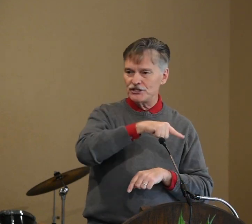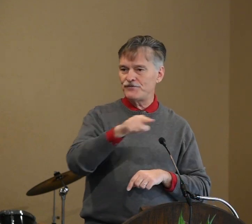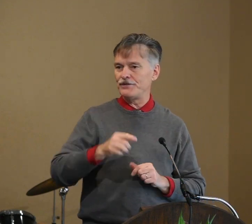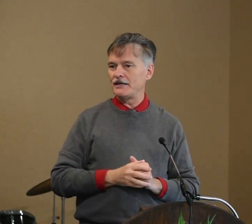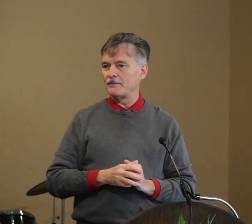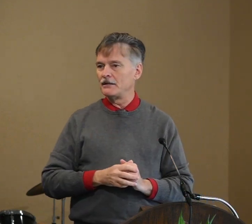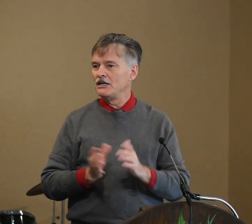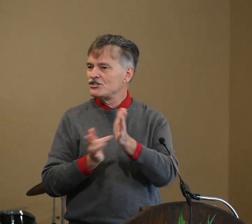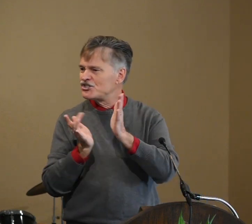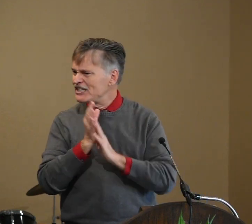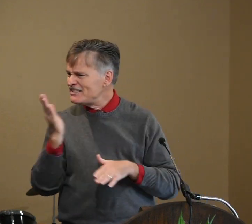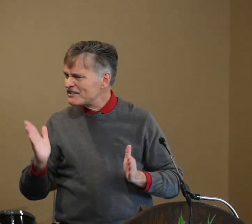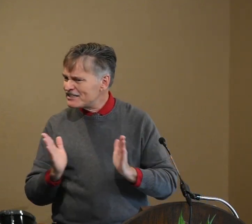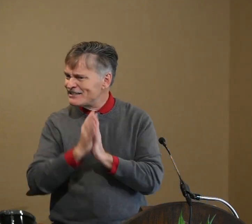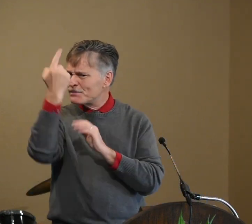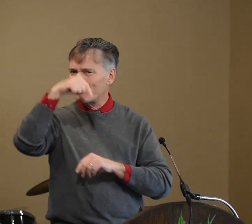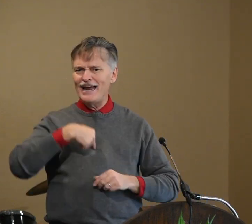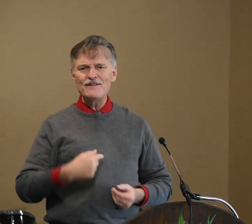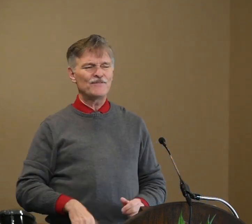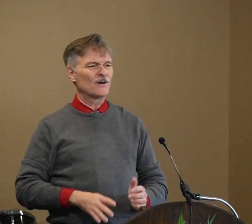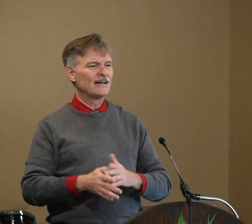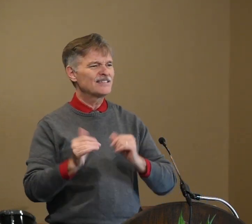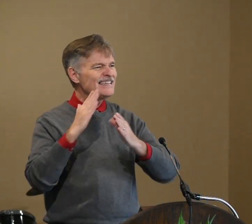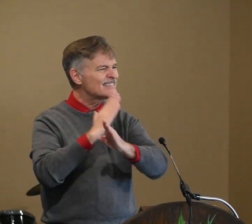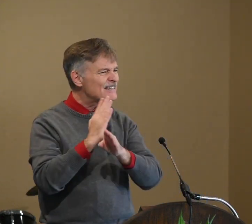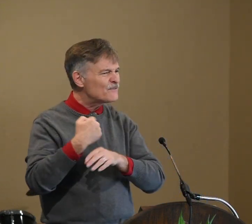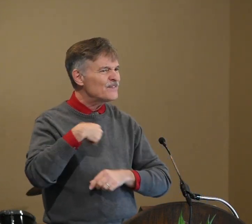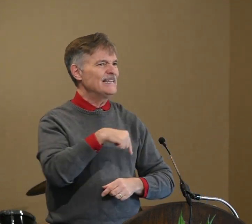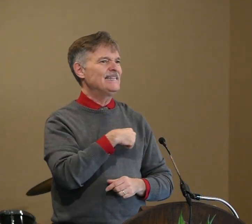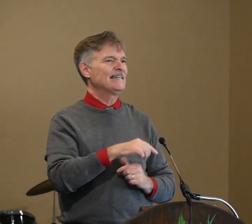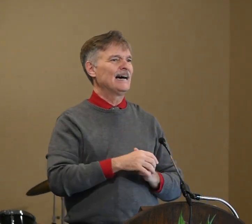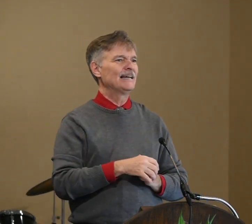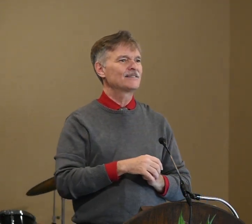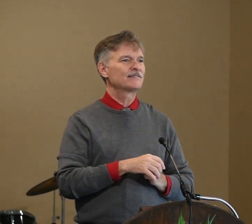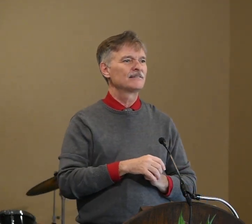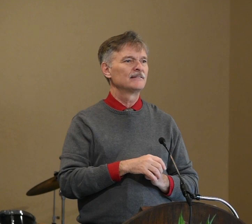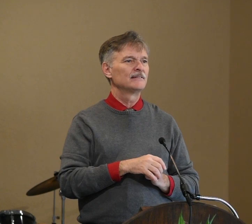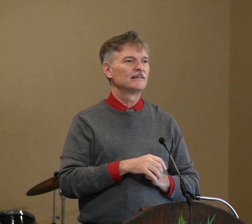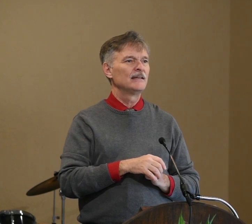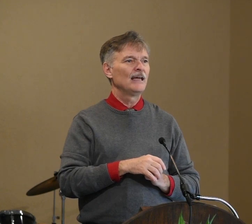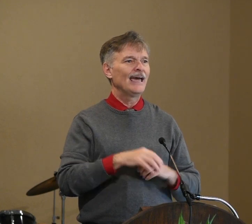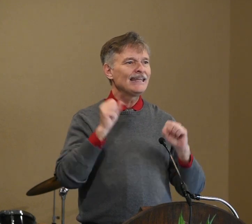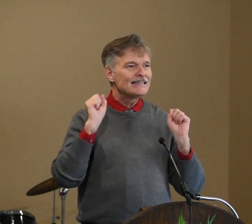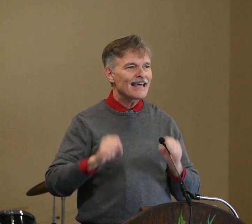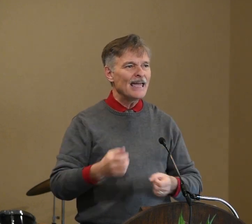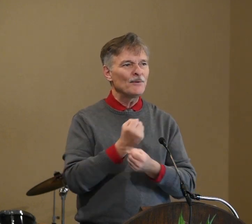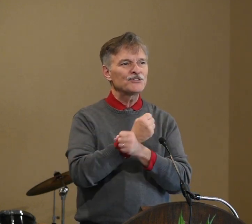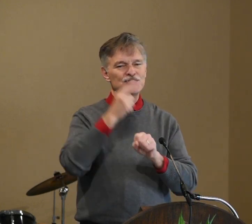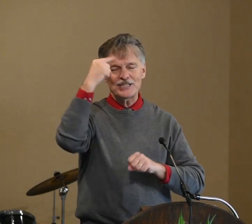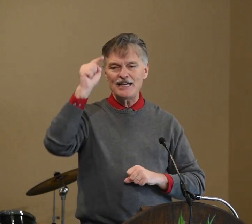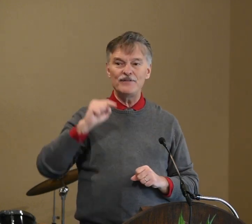for them. Jesus is praying for us. He is defending us. Thank you. And he is able to save